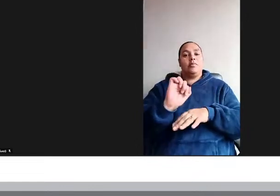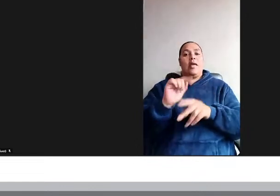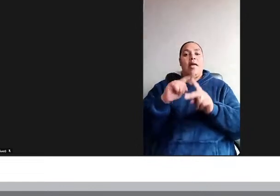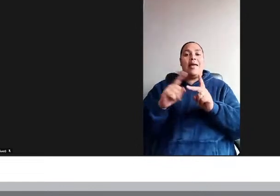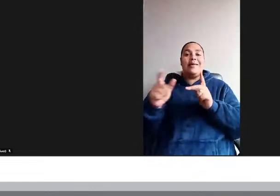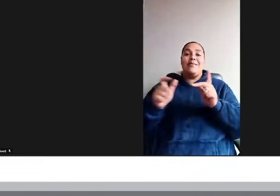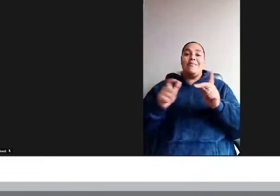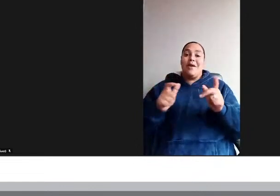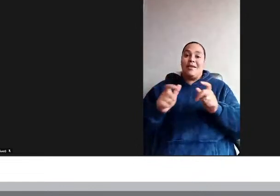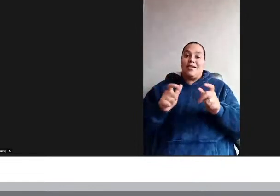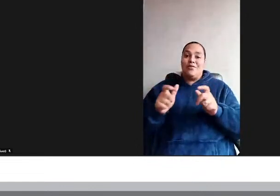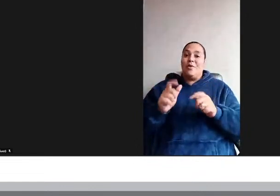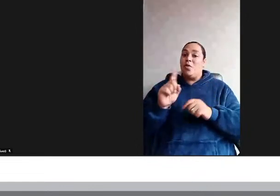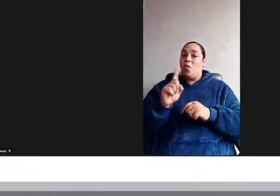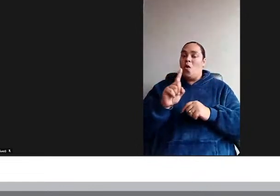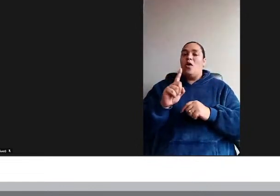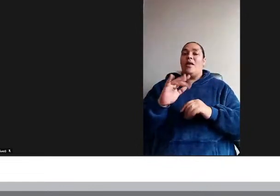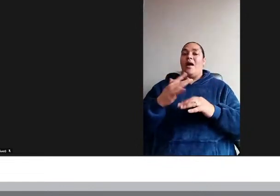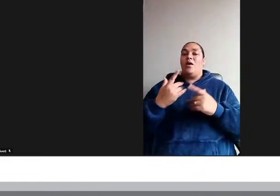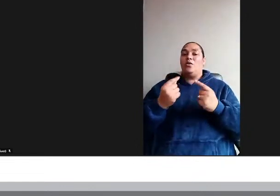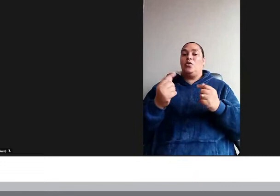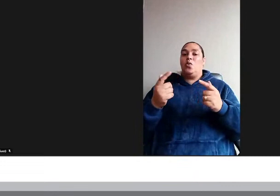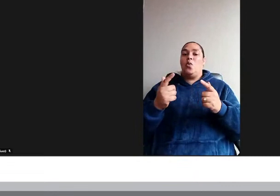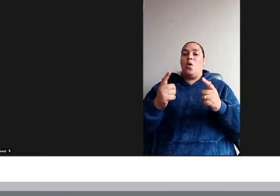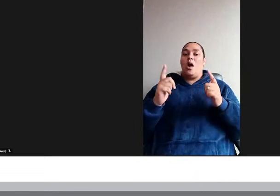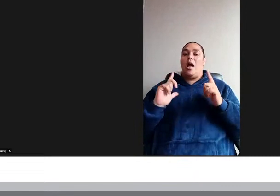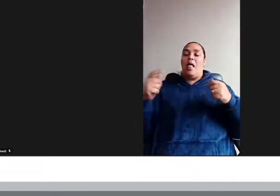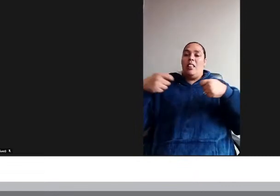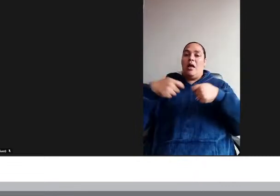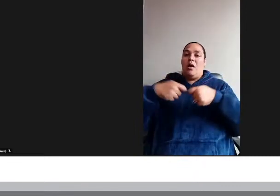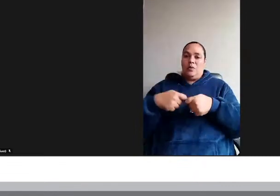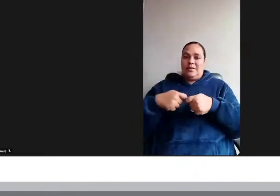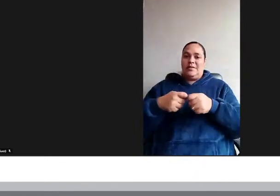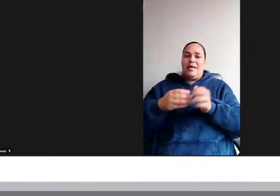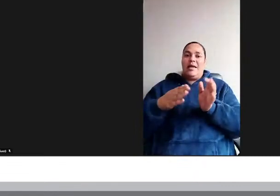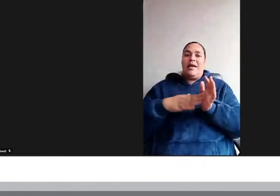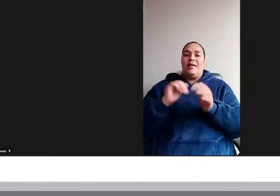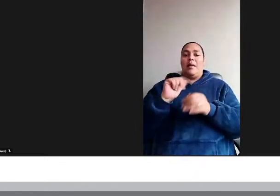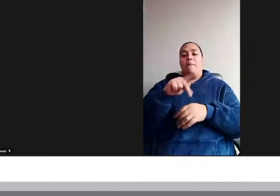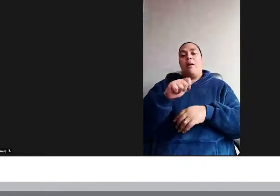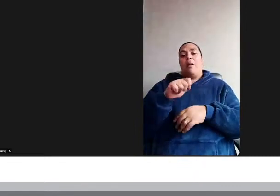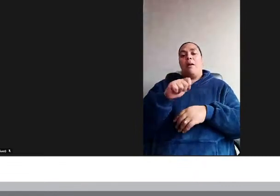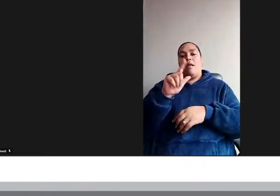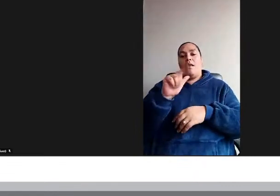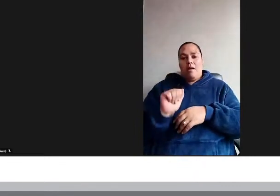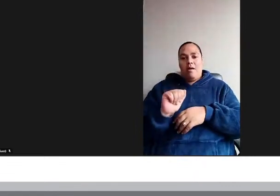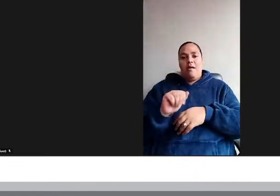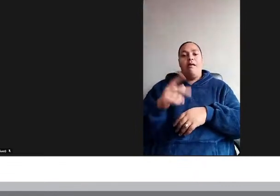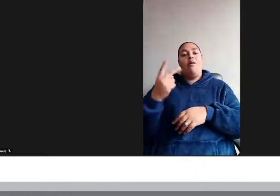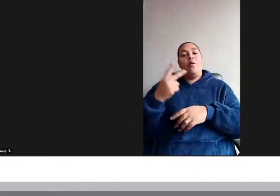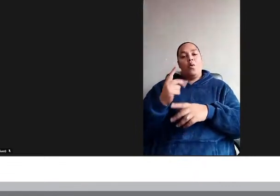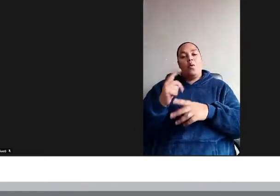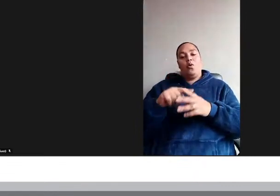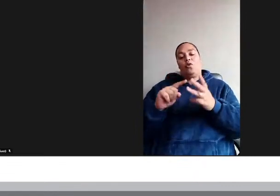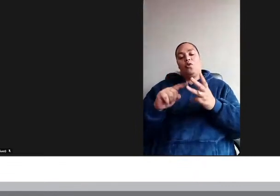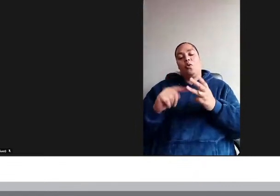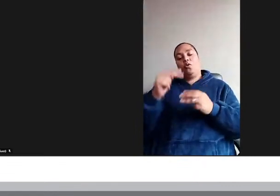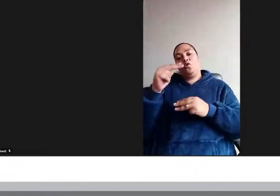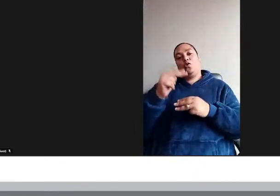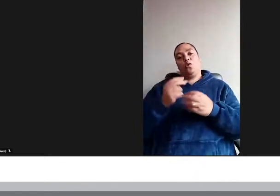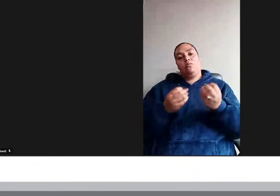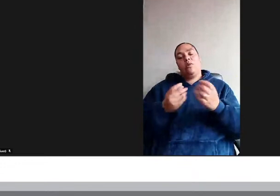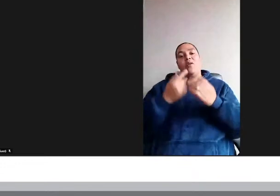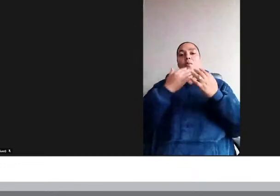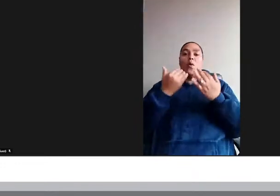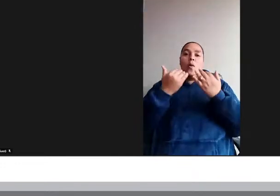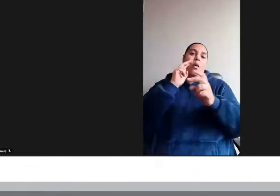of the enabling allowances against the FAMPLA. and also a briefing by the Parliamentary Monitoring